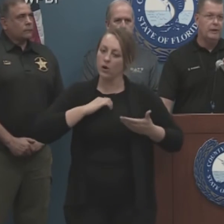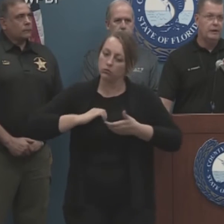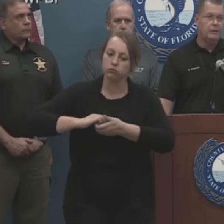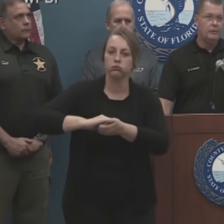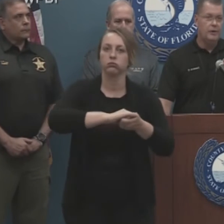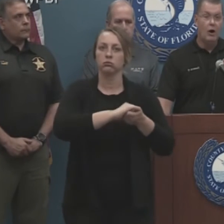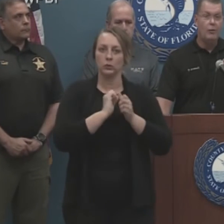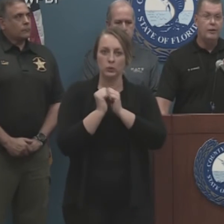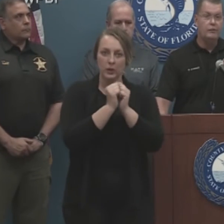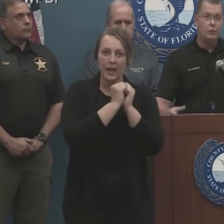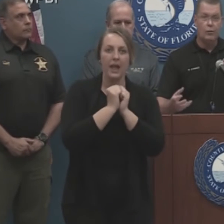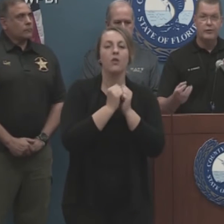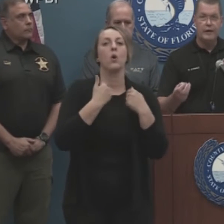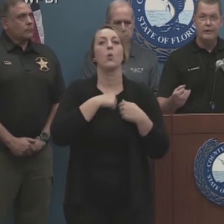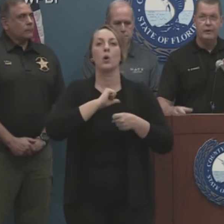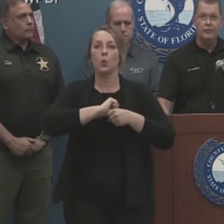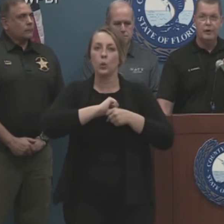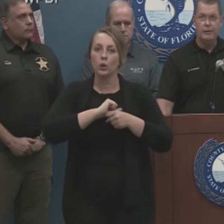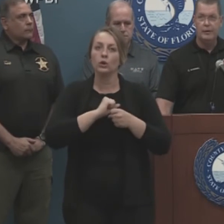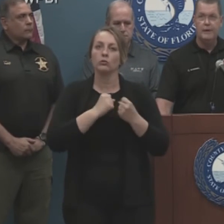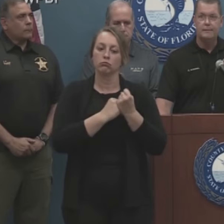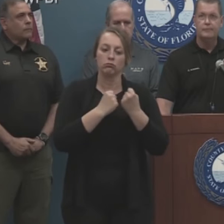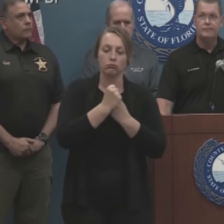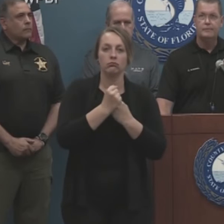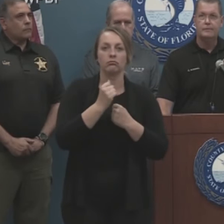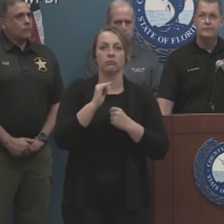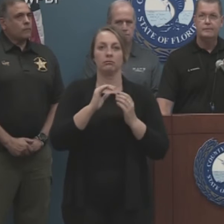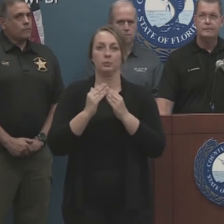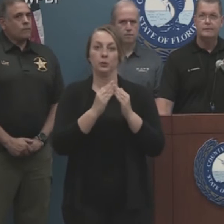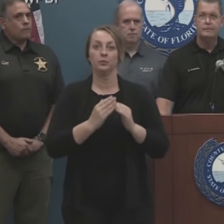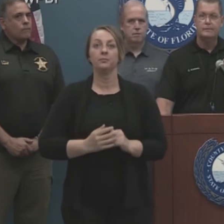together. We always work together as a community.